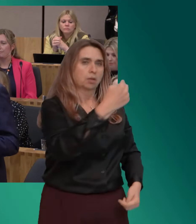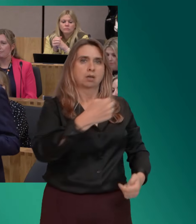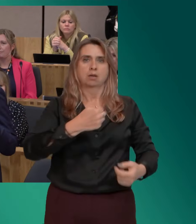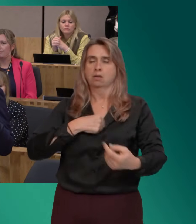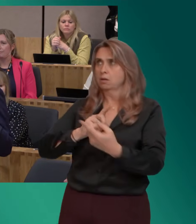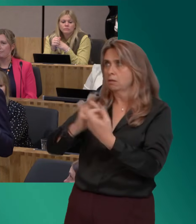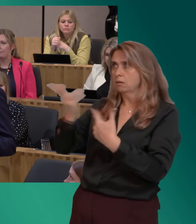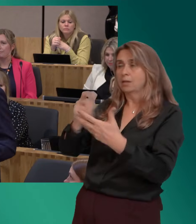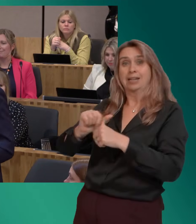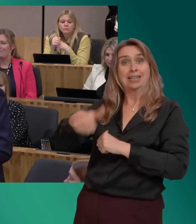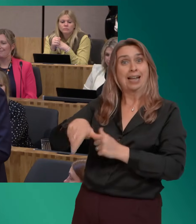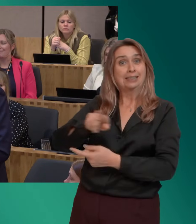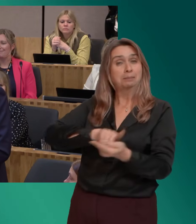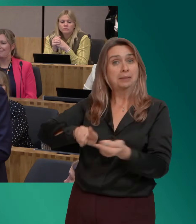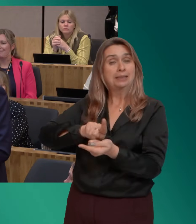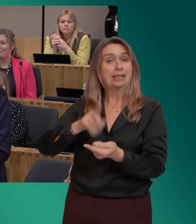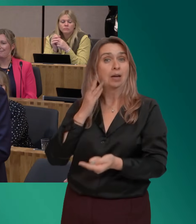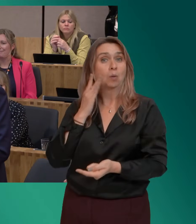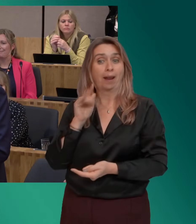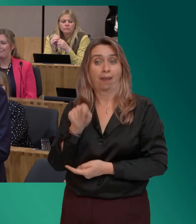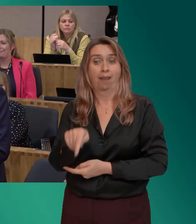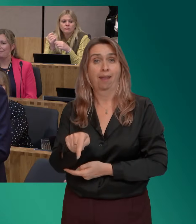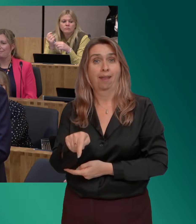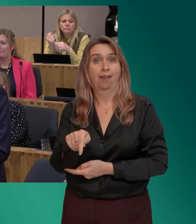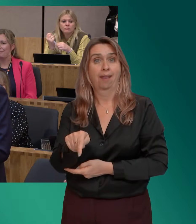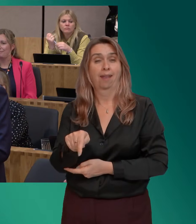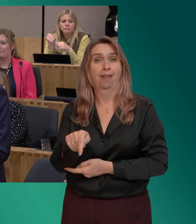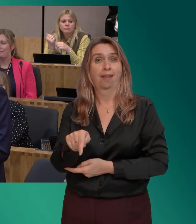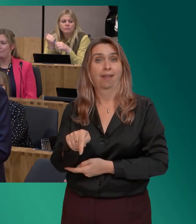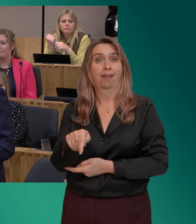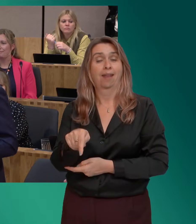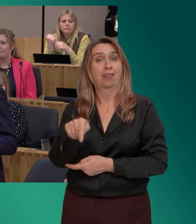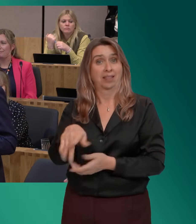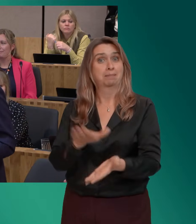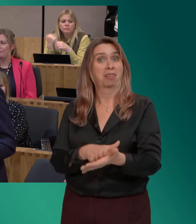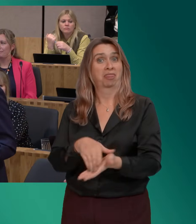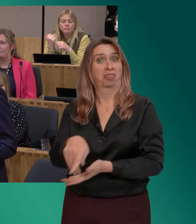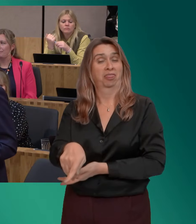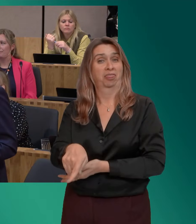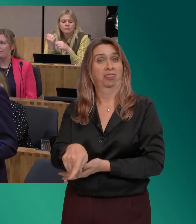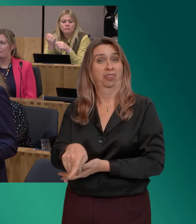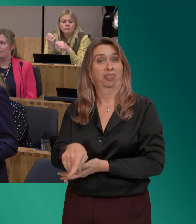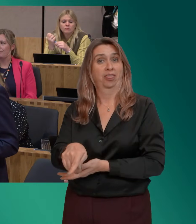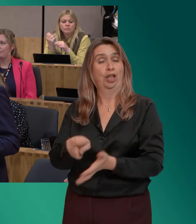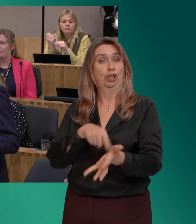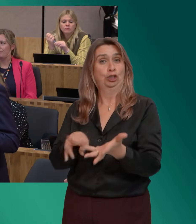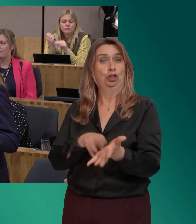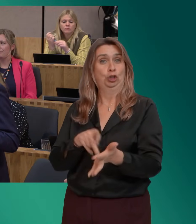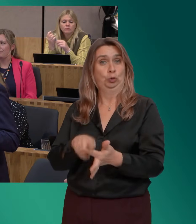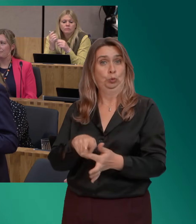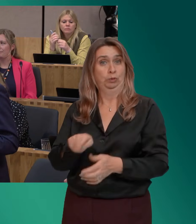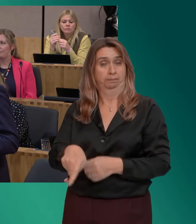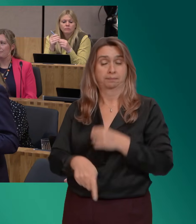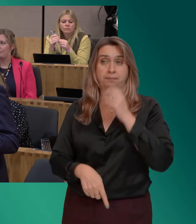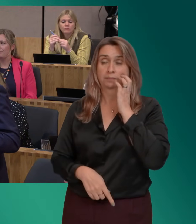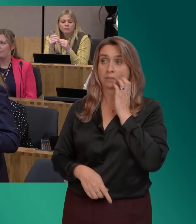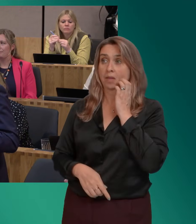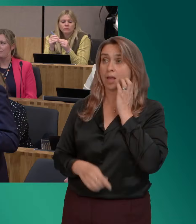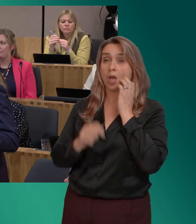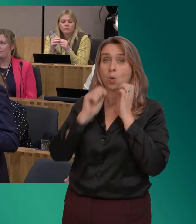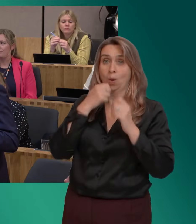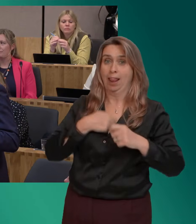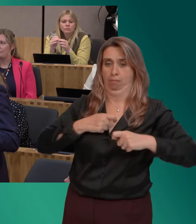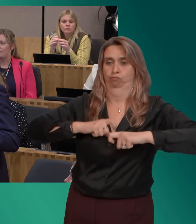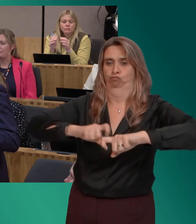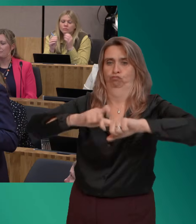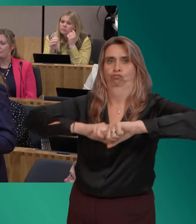The next meeting actually is taking place later this month. So we will build on that, and I certainly